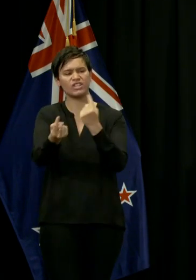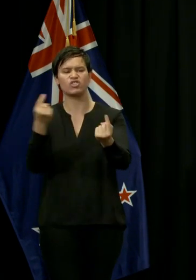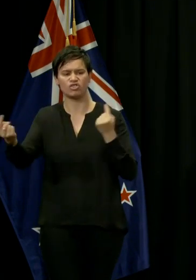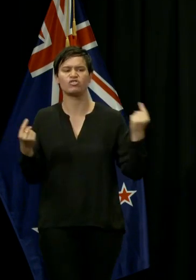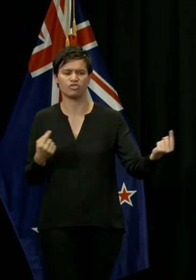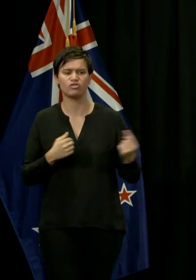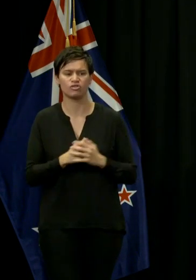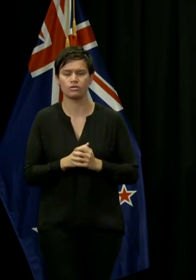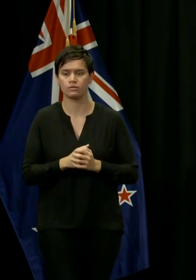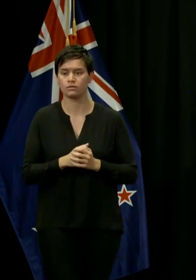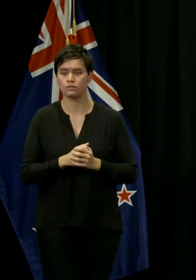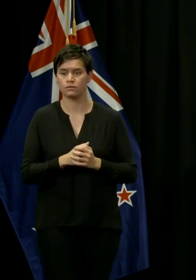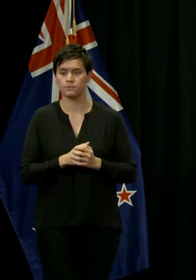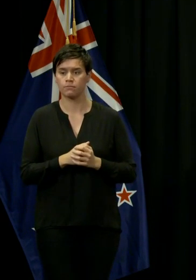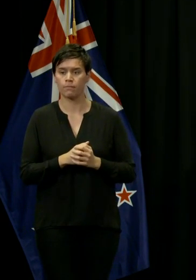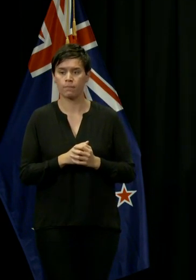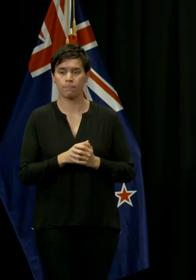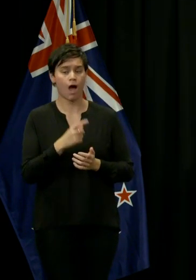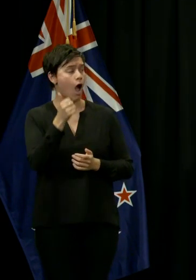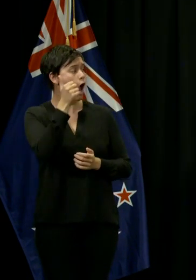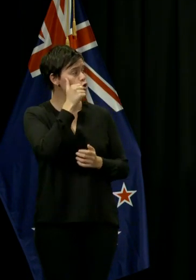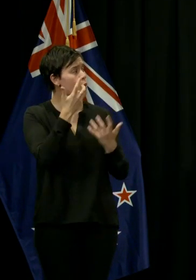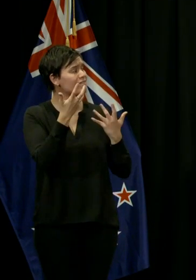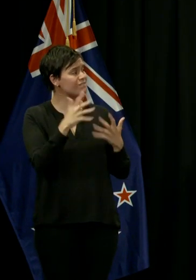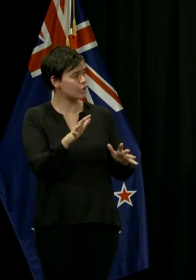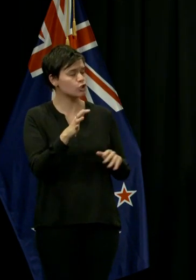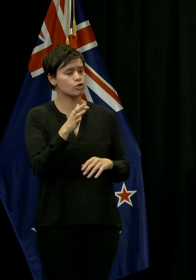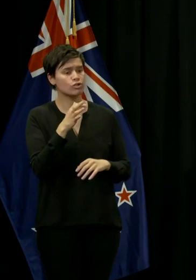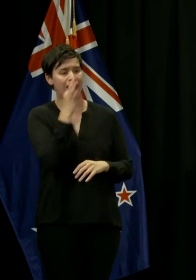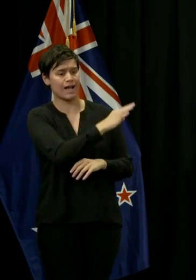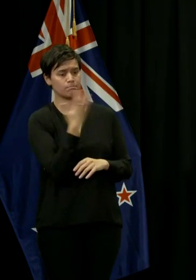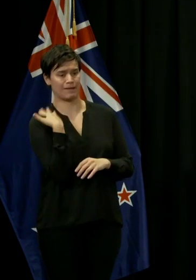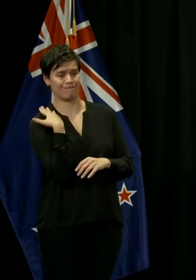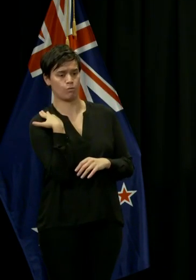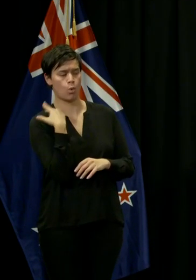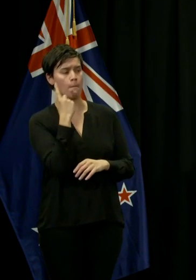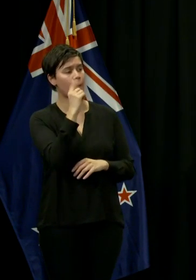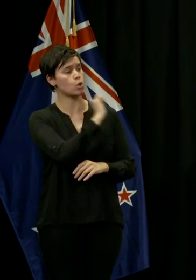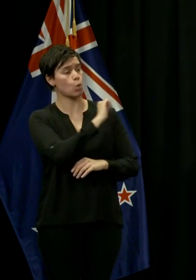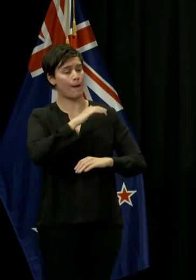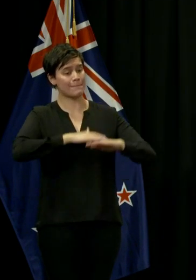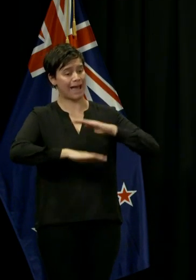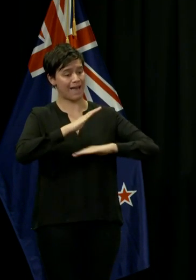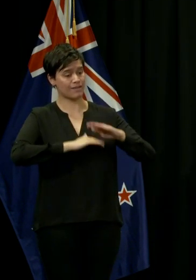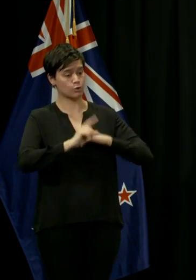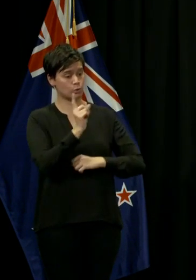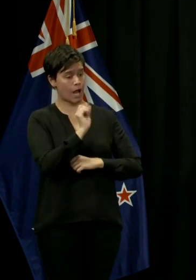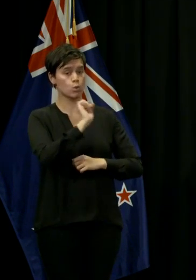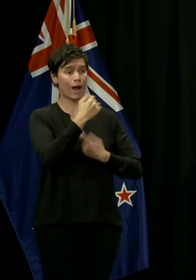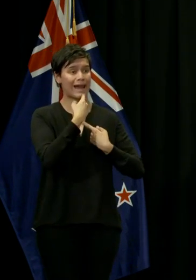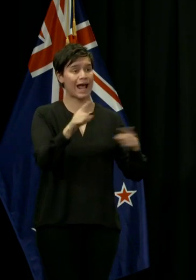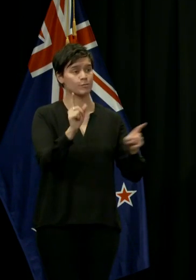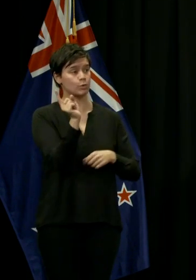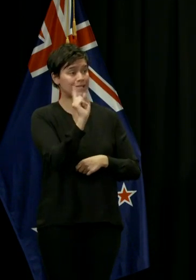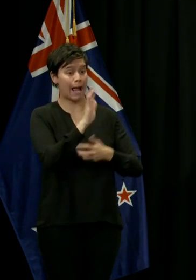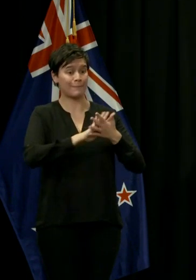other parties. Will your moves today have, I know you've been asked about this before, but just to reiterate, has your moves today had any effect on the election date? No, not at